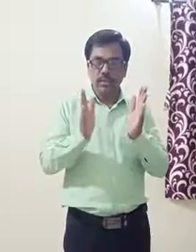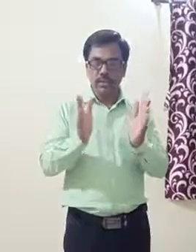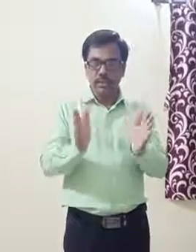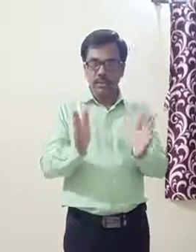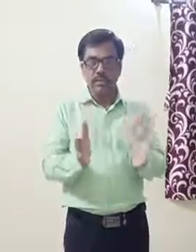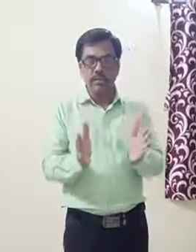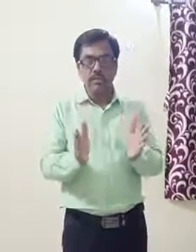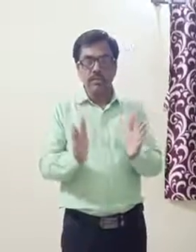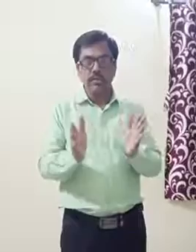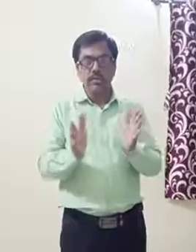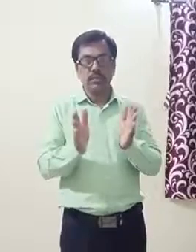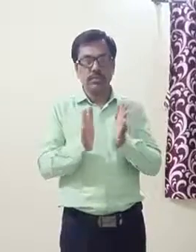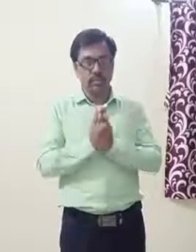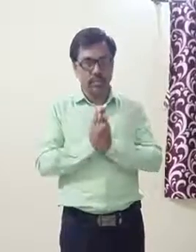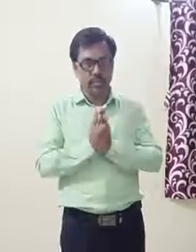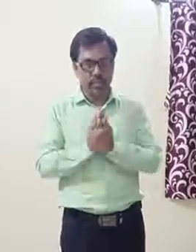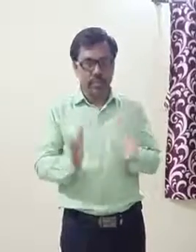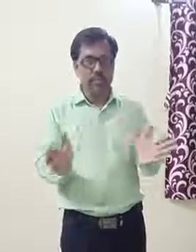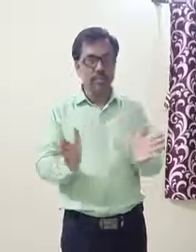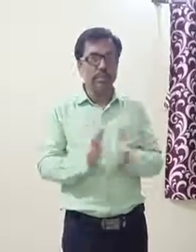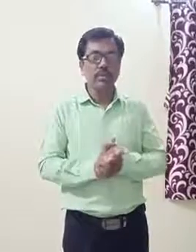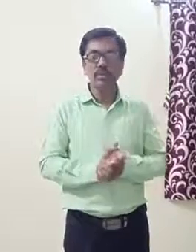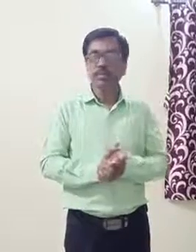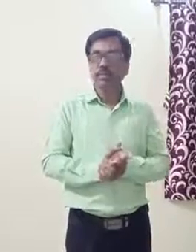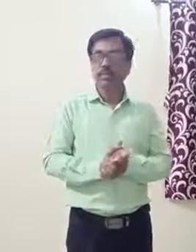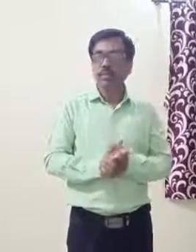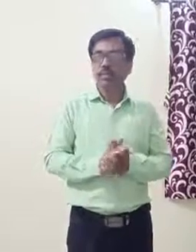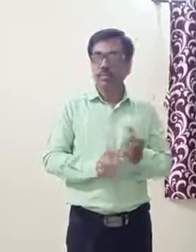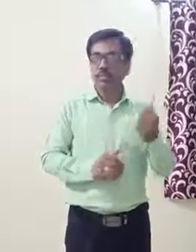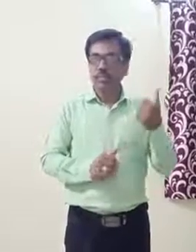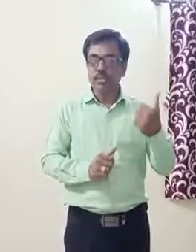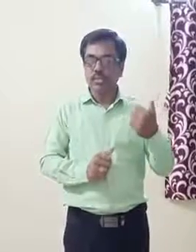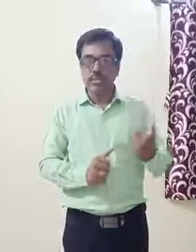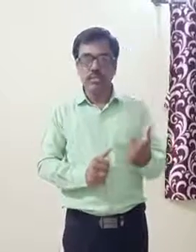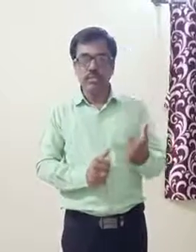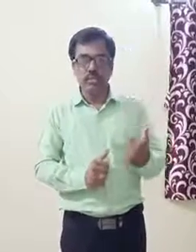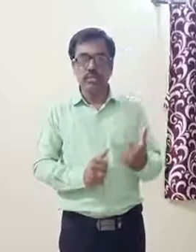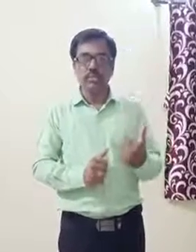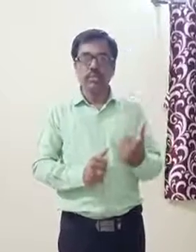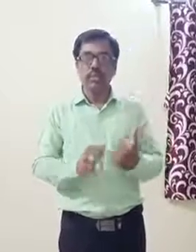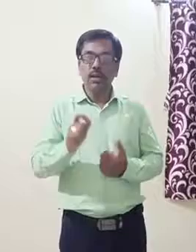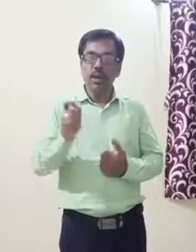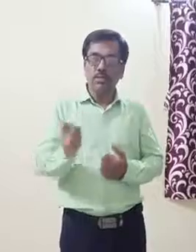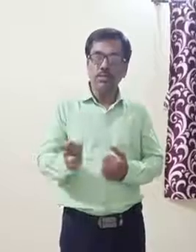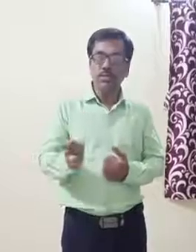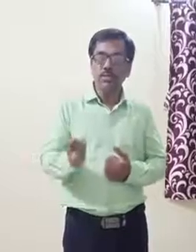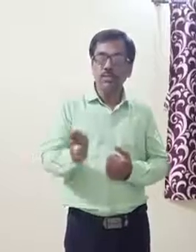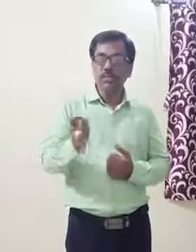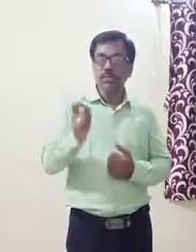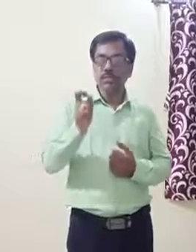I hope, is it clear to everyone? Our first question is how did the